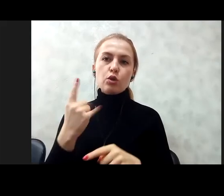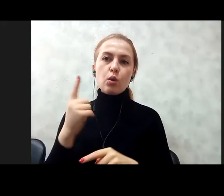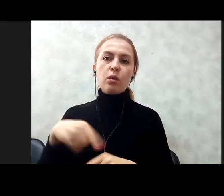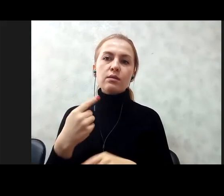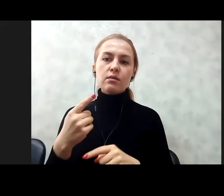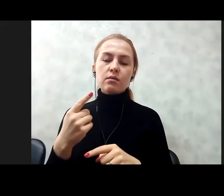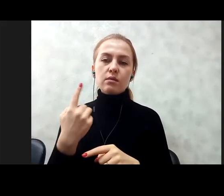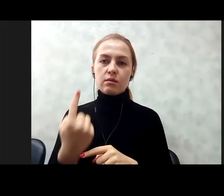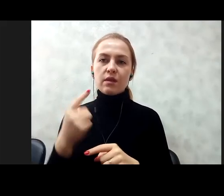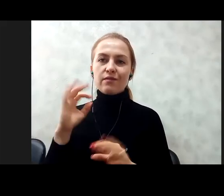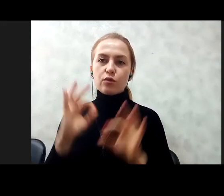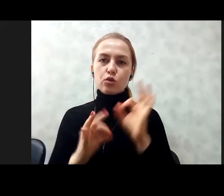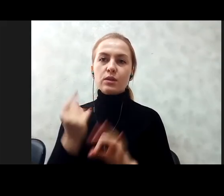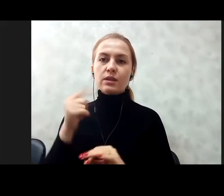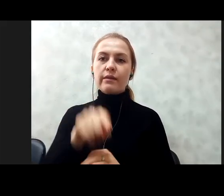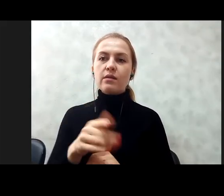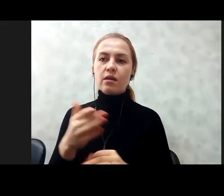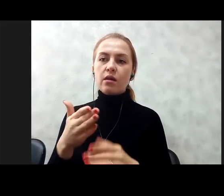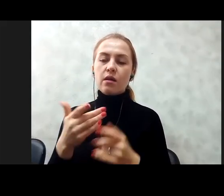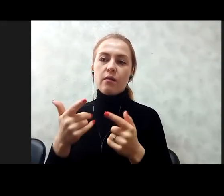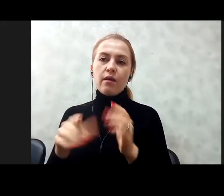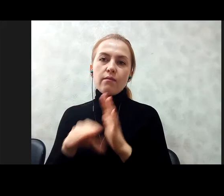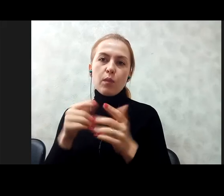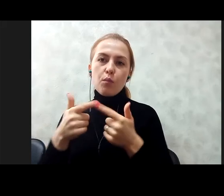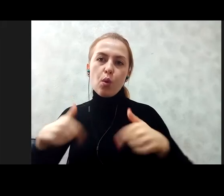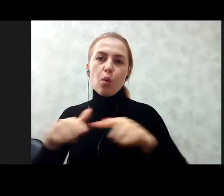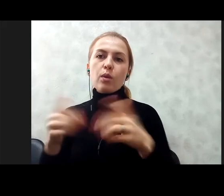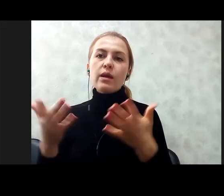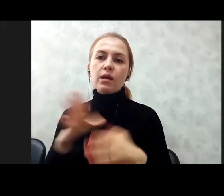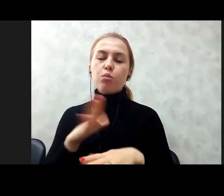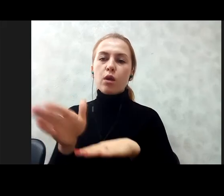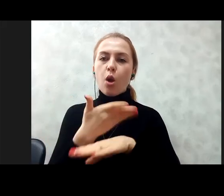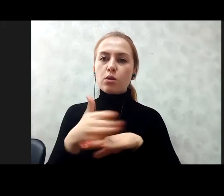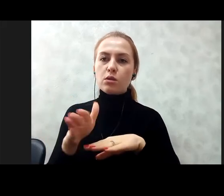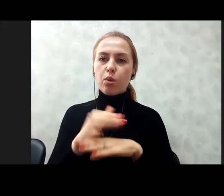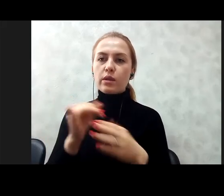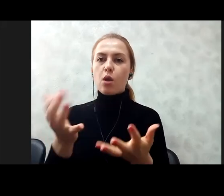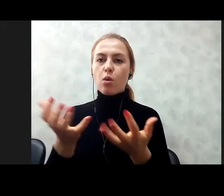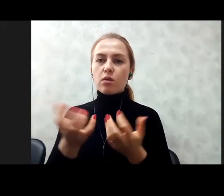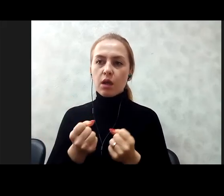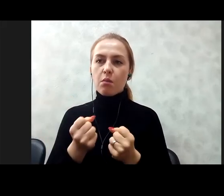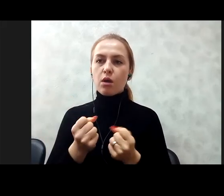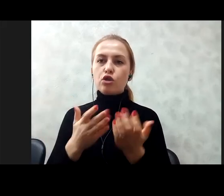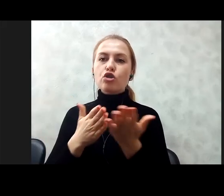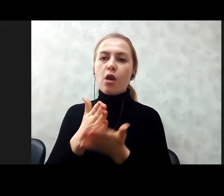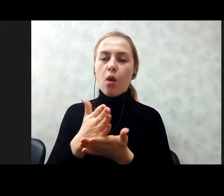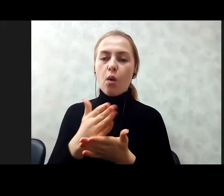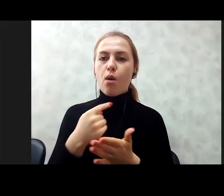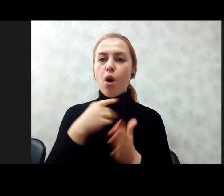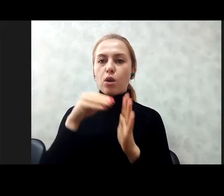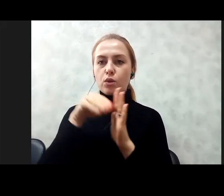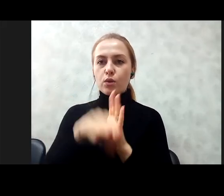territorial communities that have the population under 10%. And they